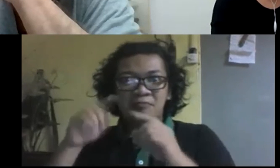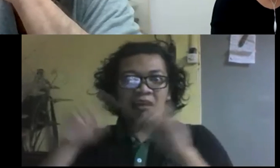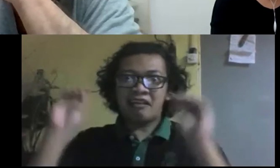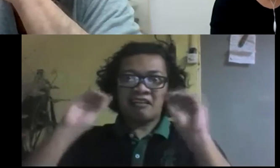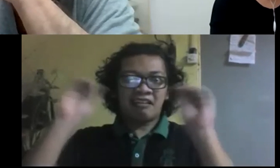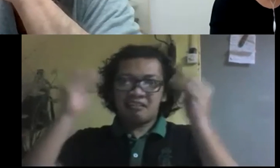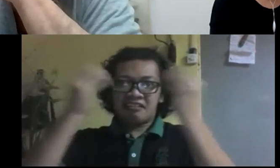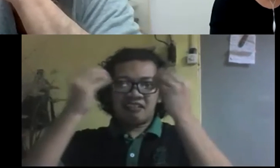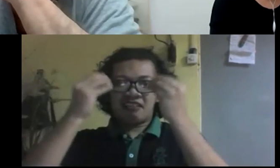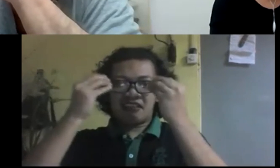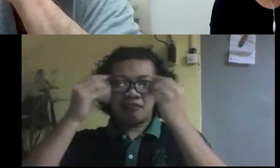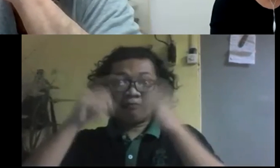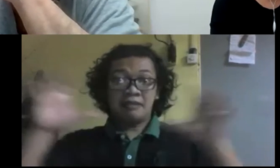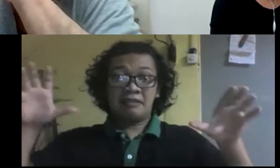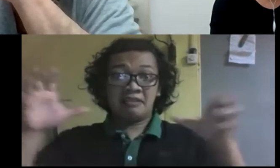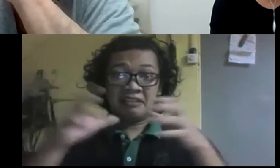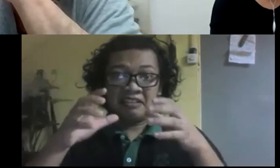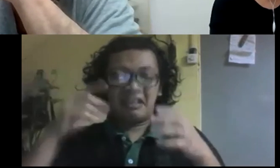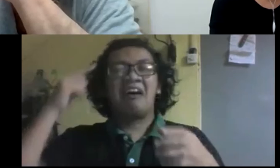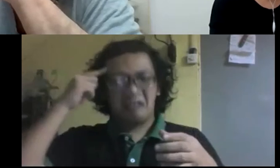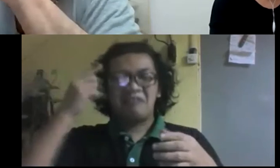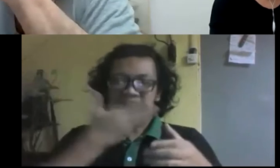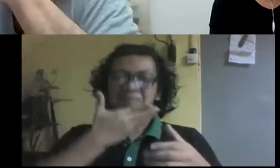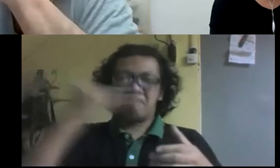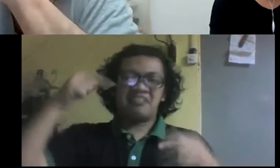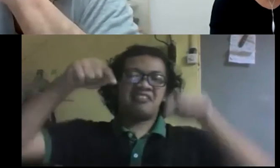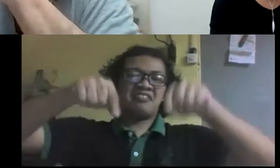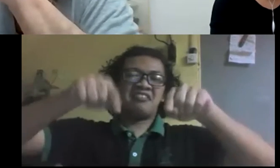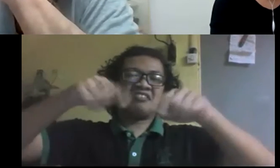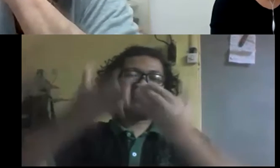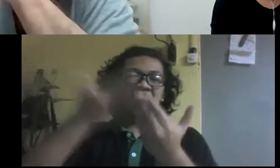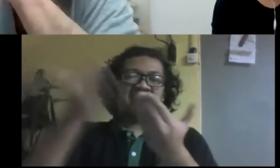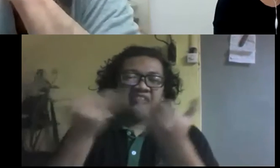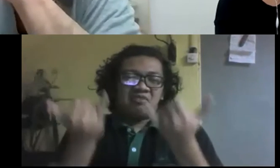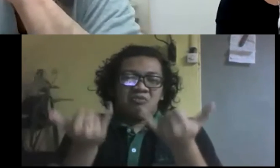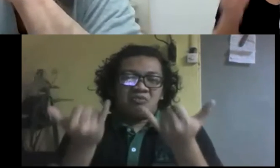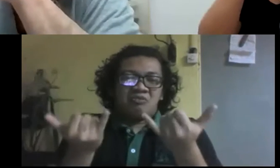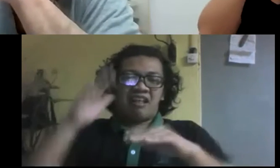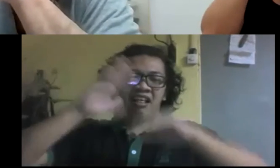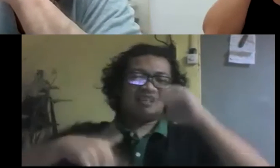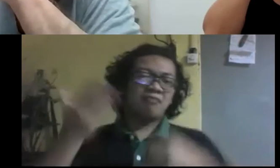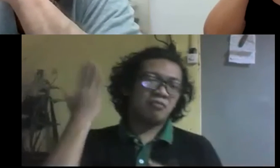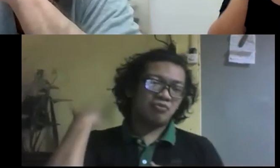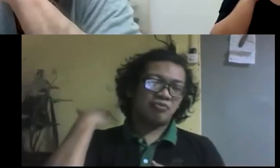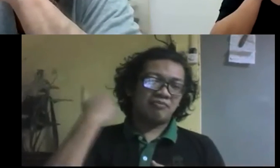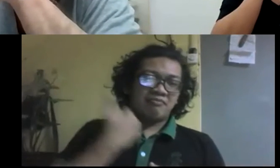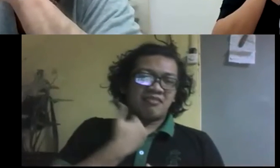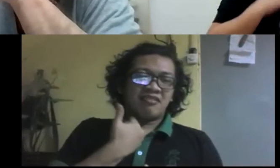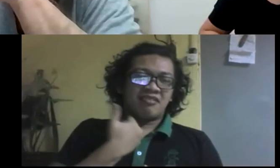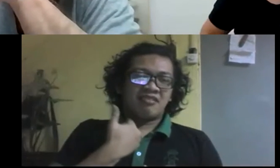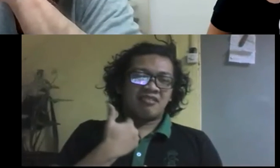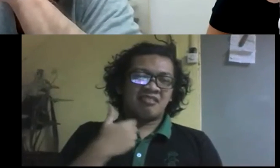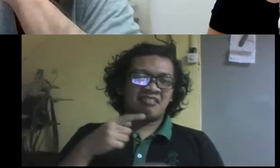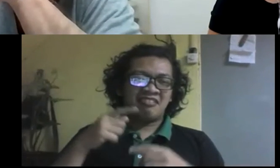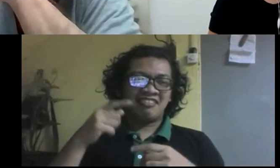the burden. Trying because before we're trying to do it by having it studied by ourselves. So this